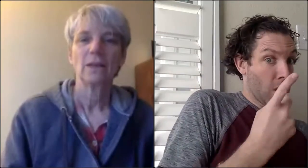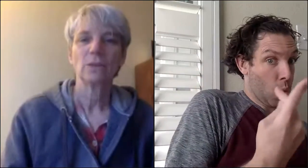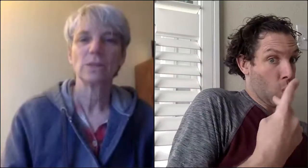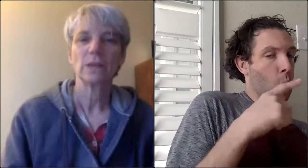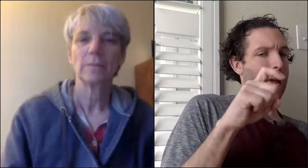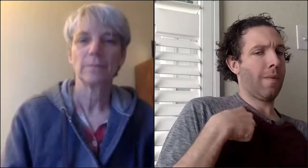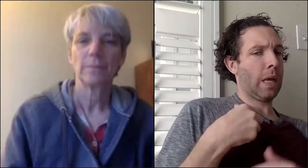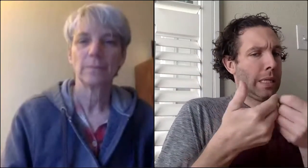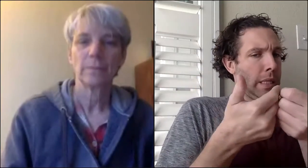Just one second.